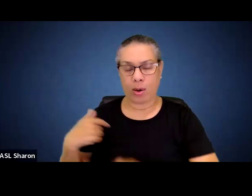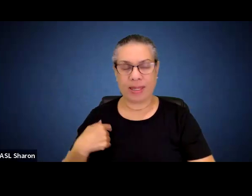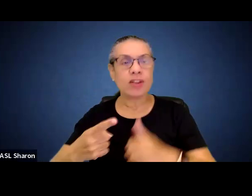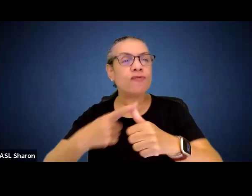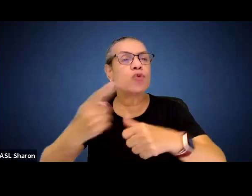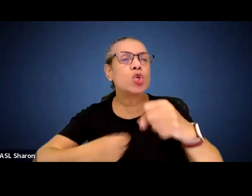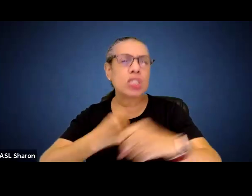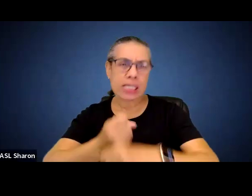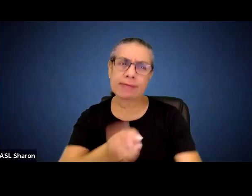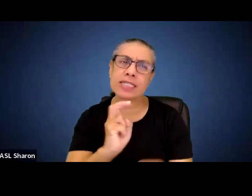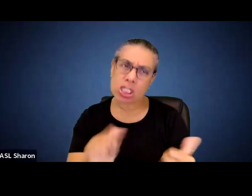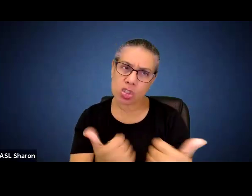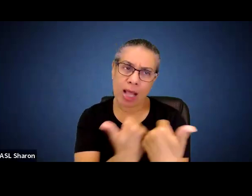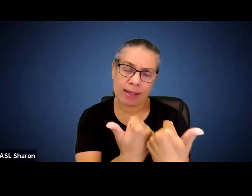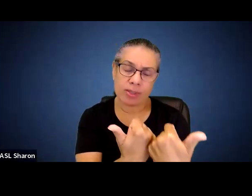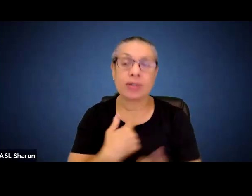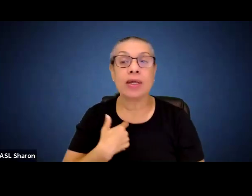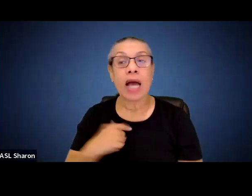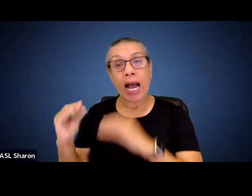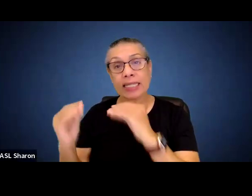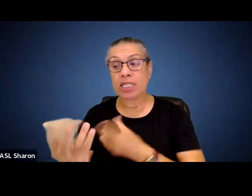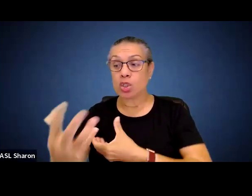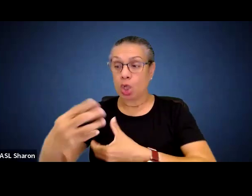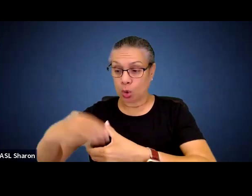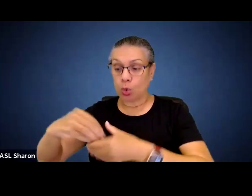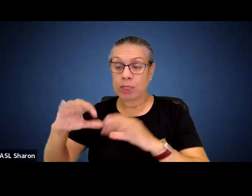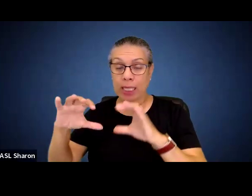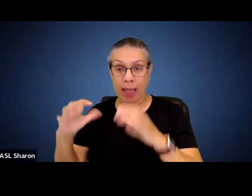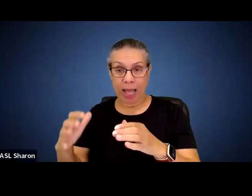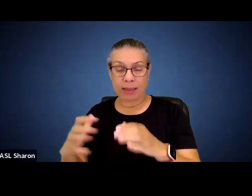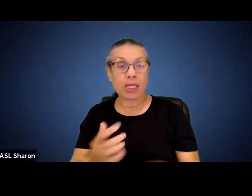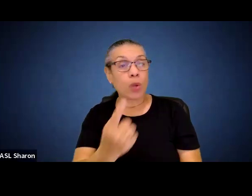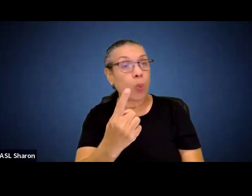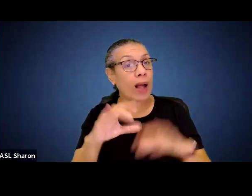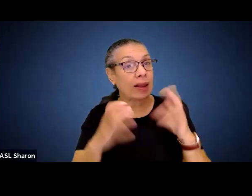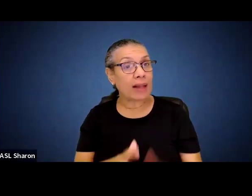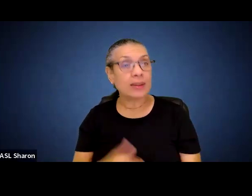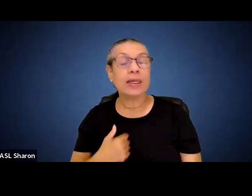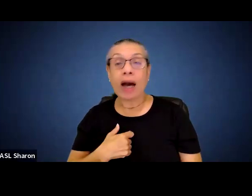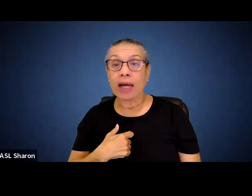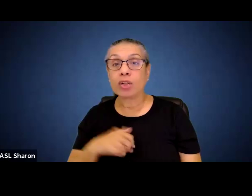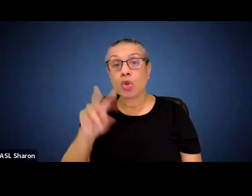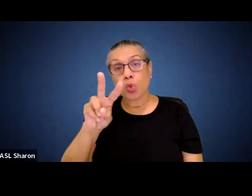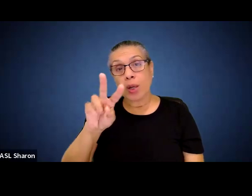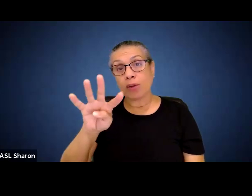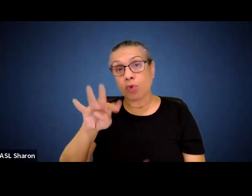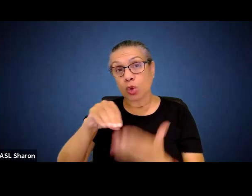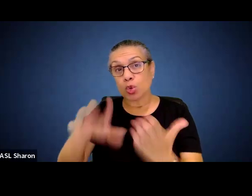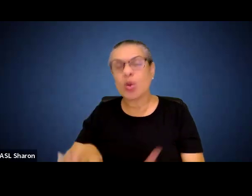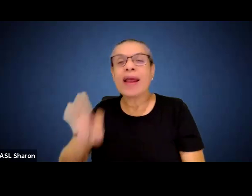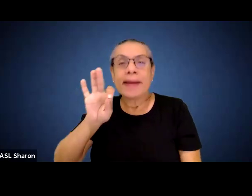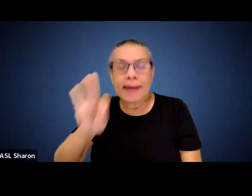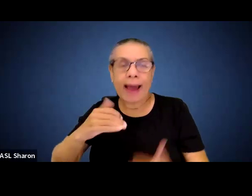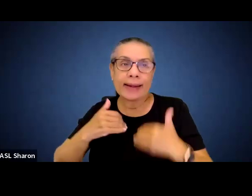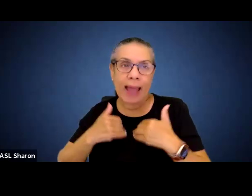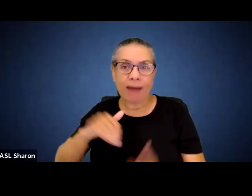always difficult. I teach inclusion classes, including one class where 9 out of my 24 students are on an IEP or